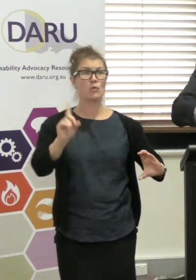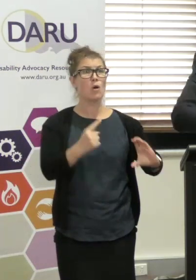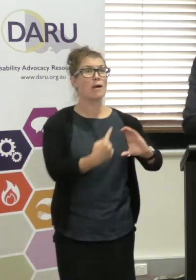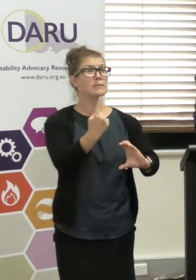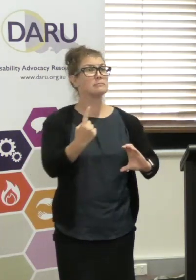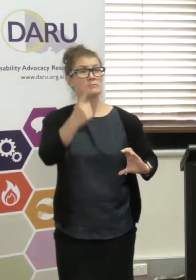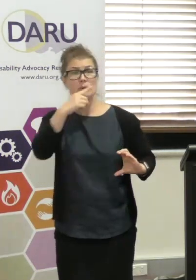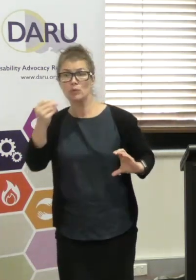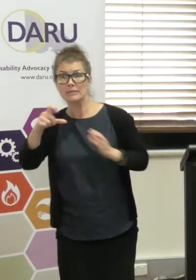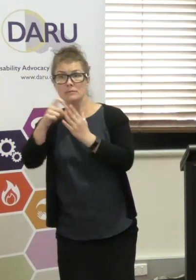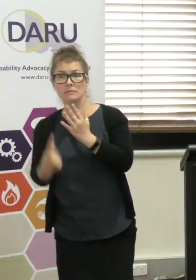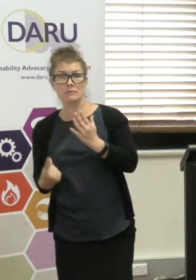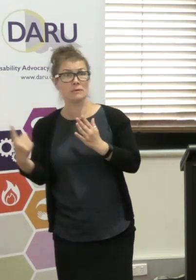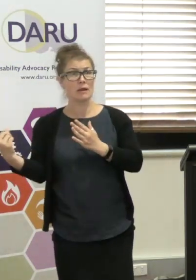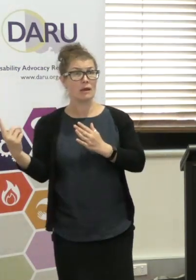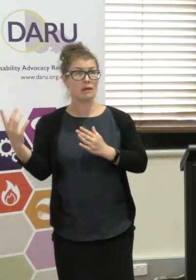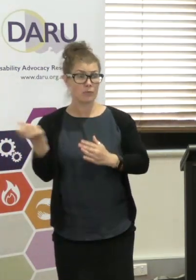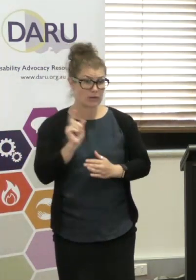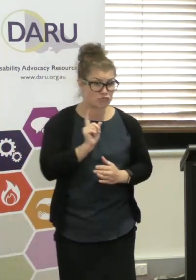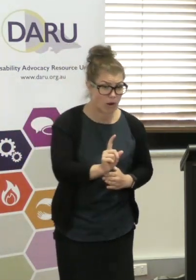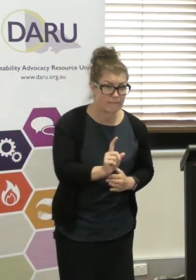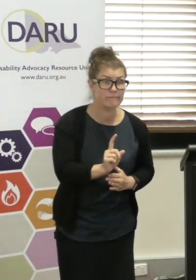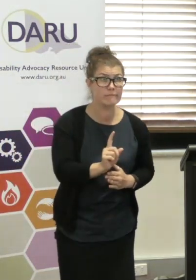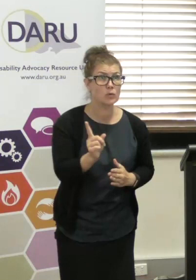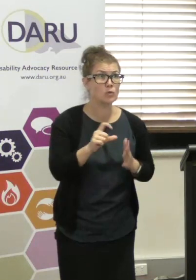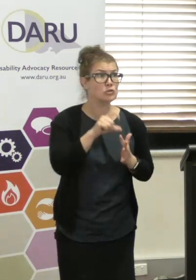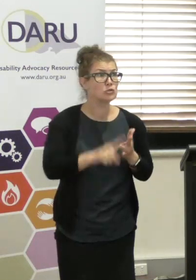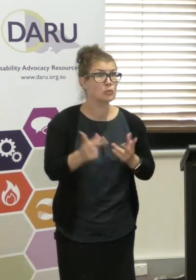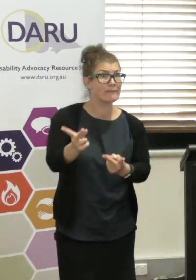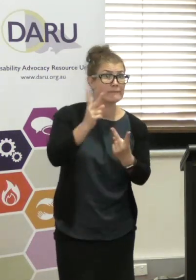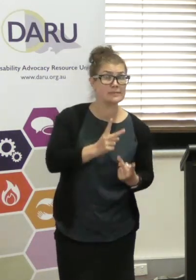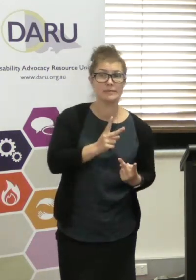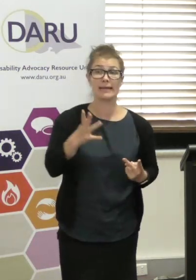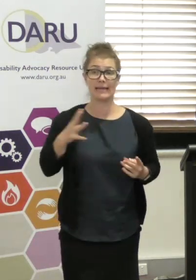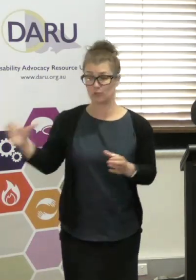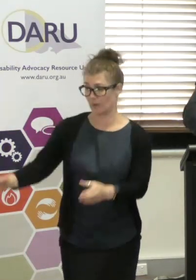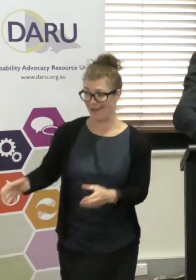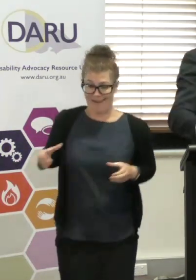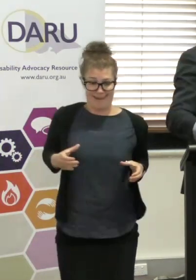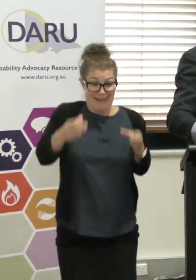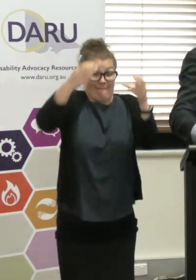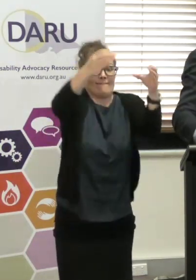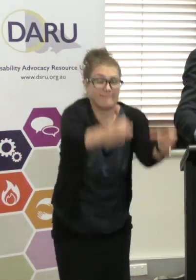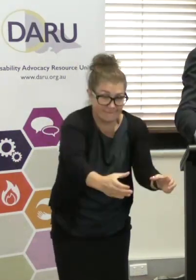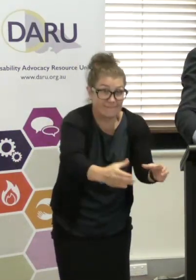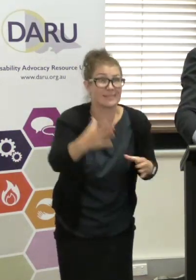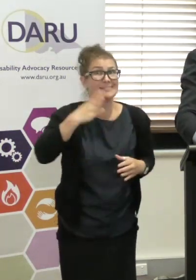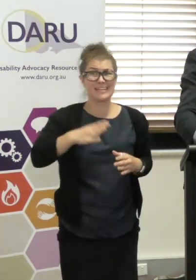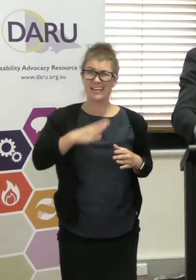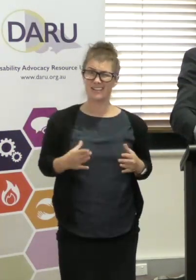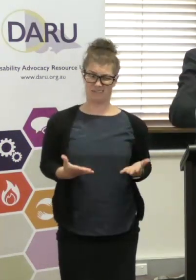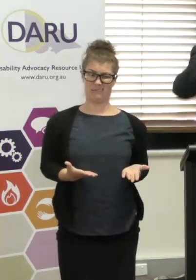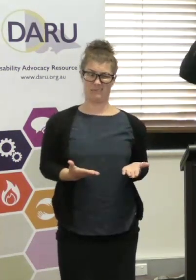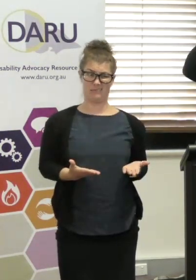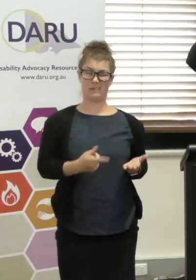come over? So we have to lift them over. Now, we have to lift them over that ledge. So here's something built with